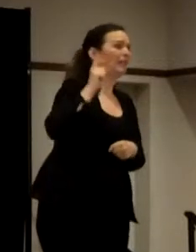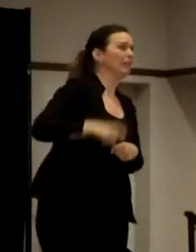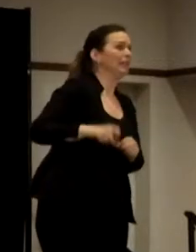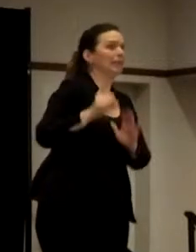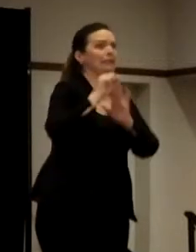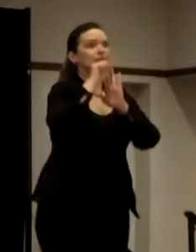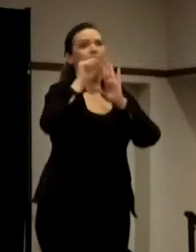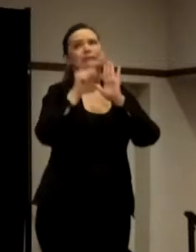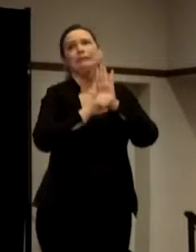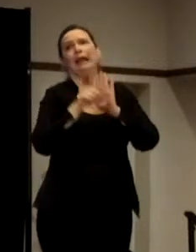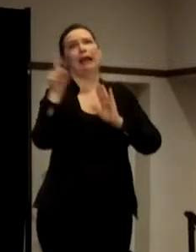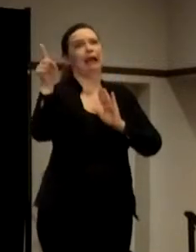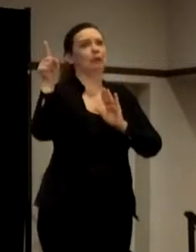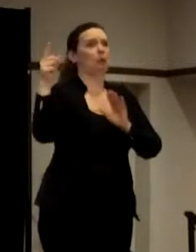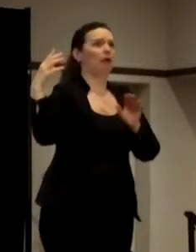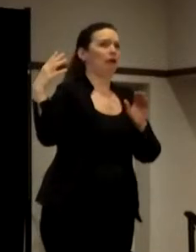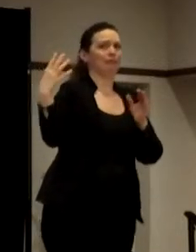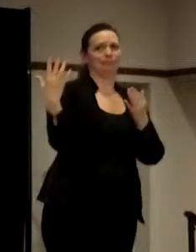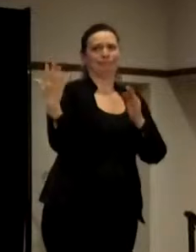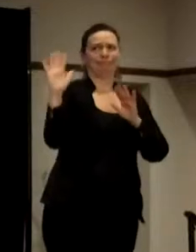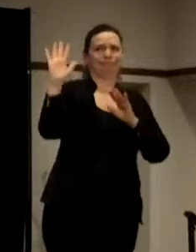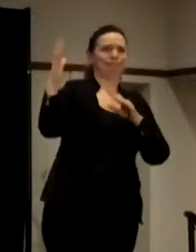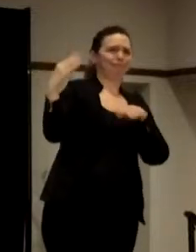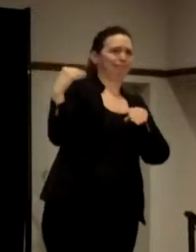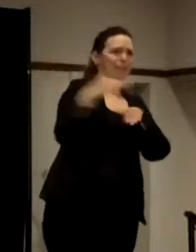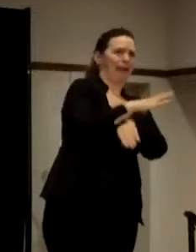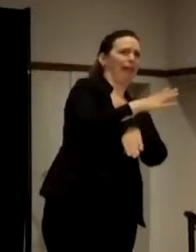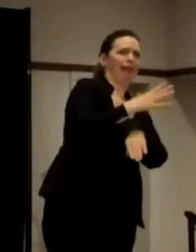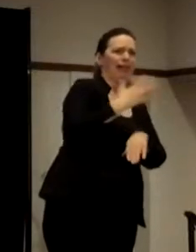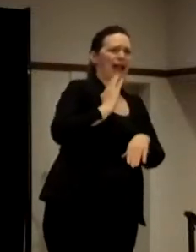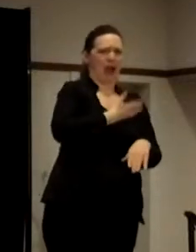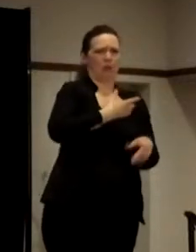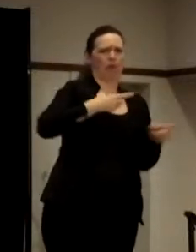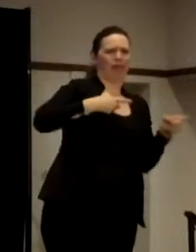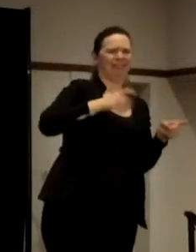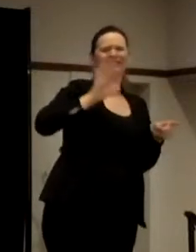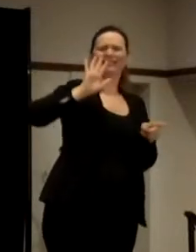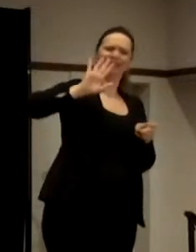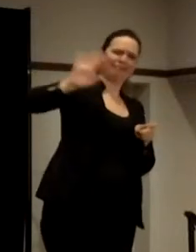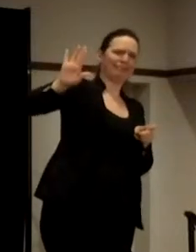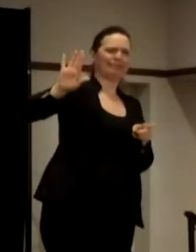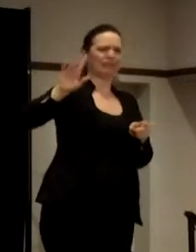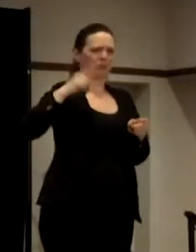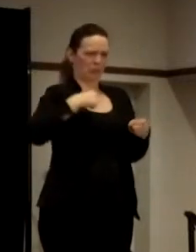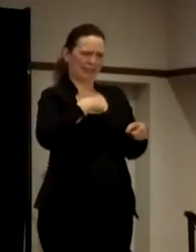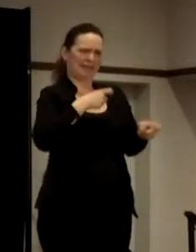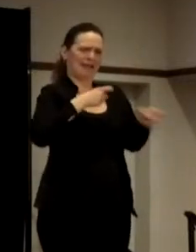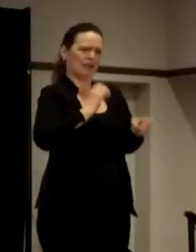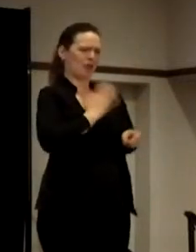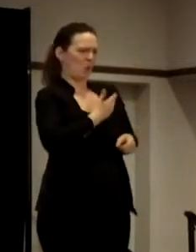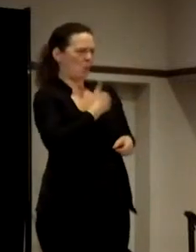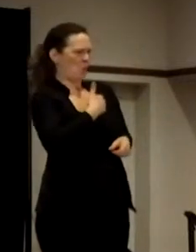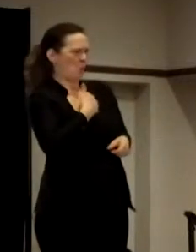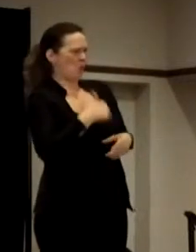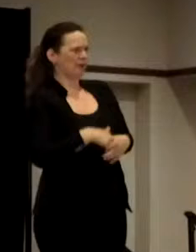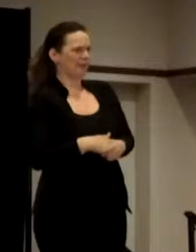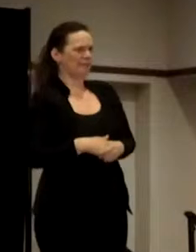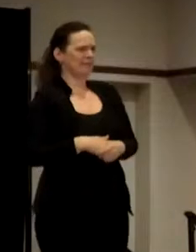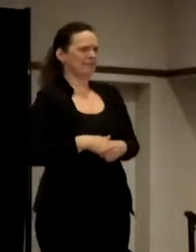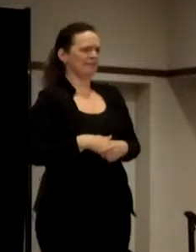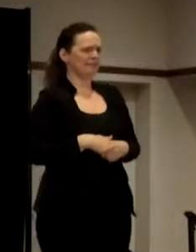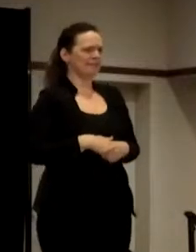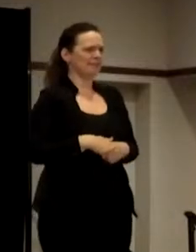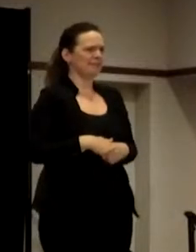one community well under 1% for a month and you have other communities that just aren't there. So I